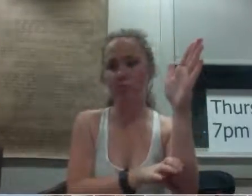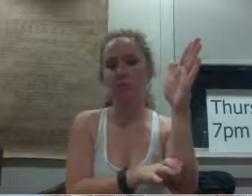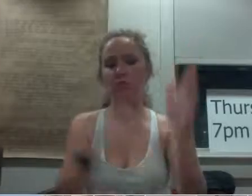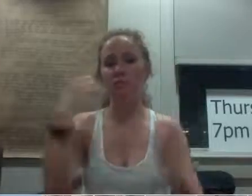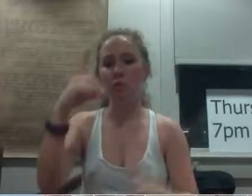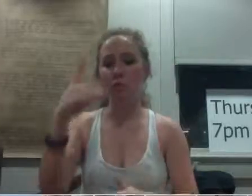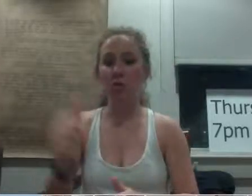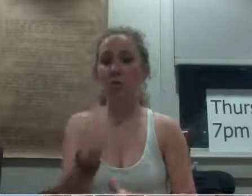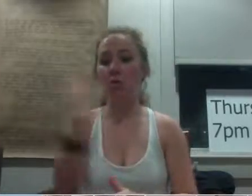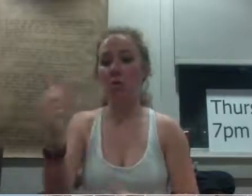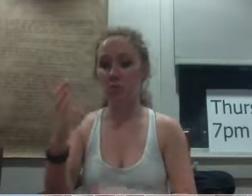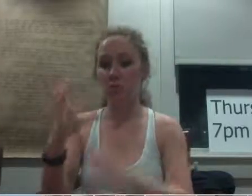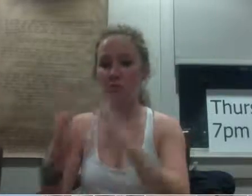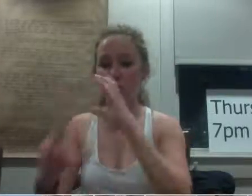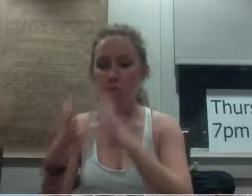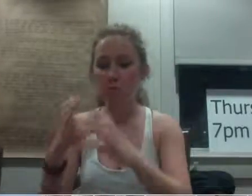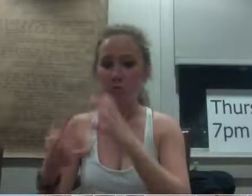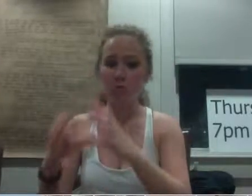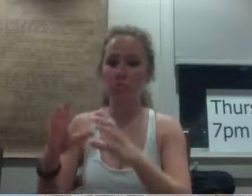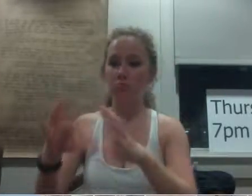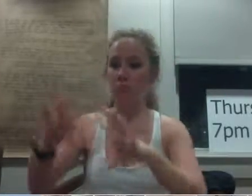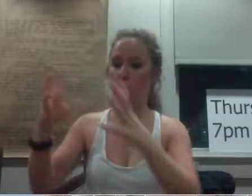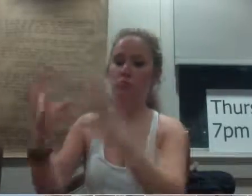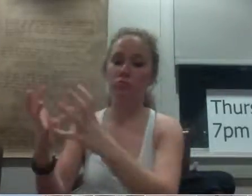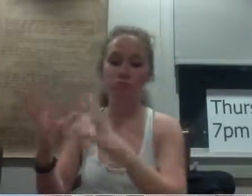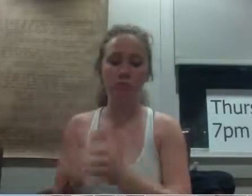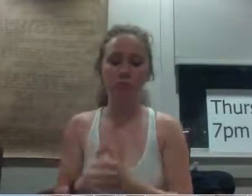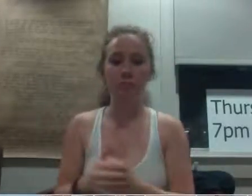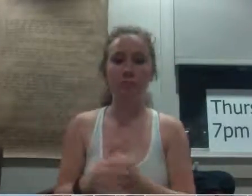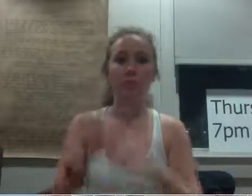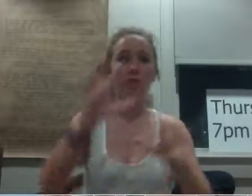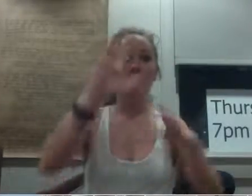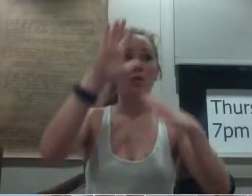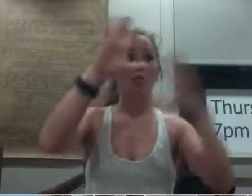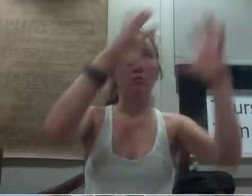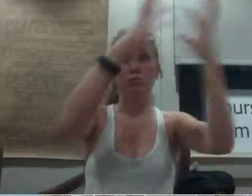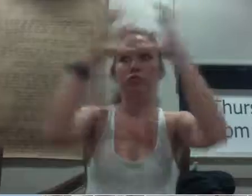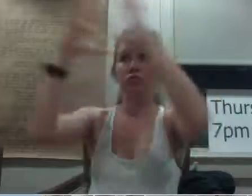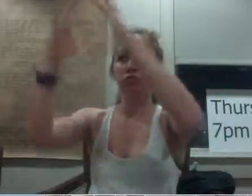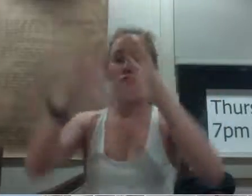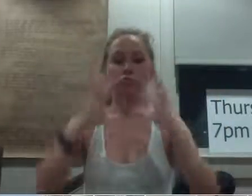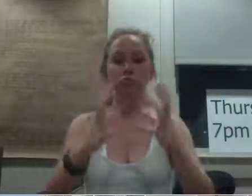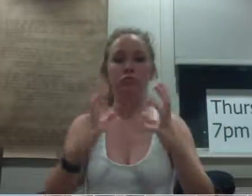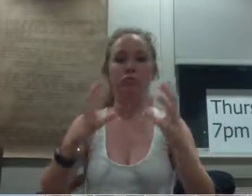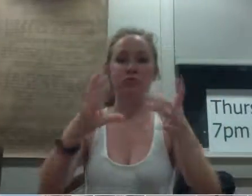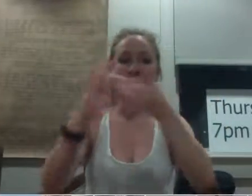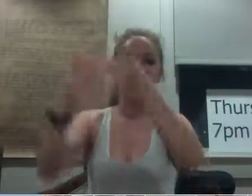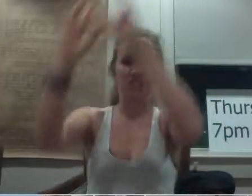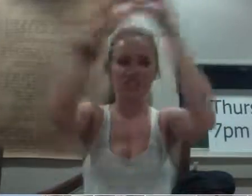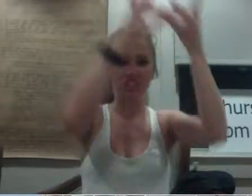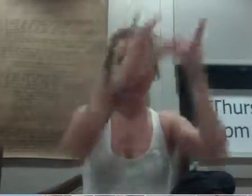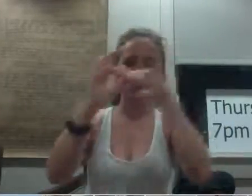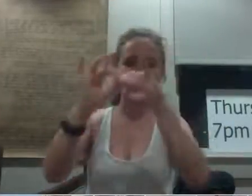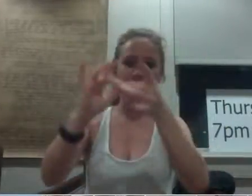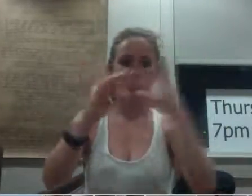The Supreme Court discusses what the Constitution actually means for certain situations. So these 3 groups are all